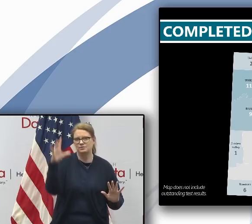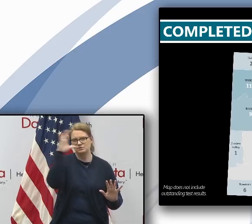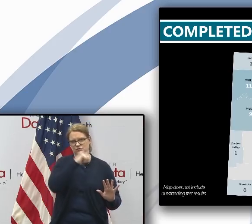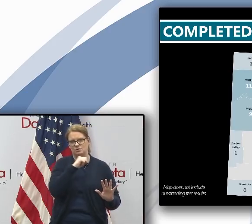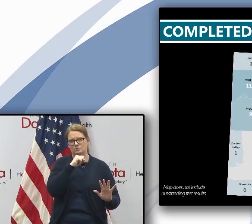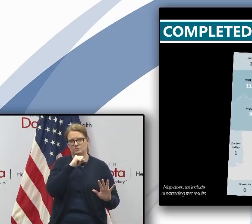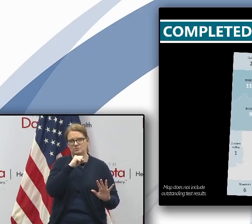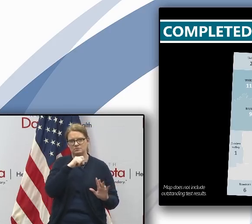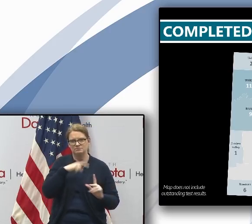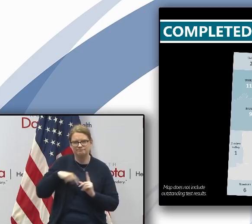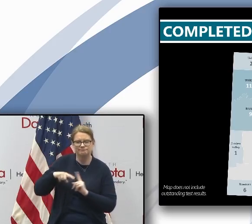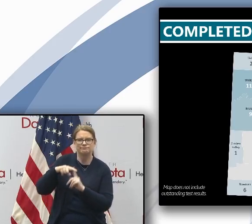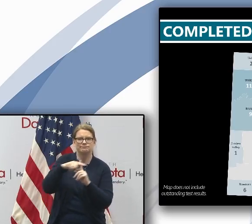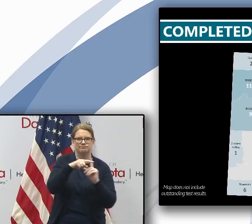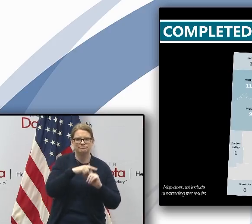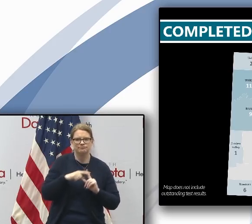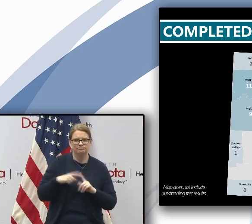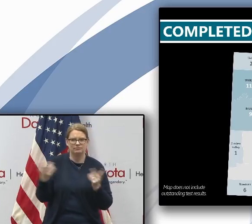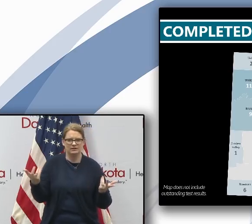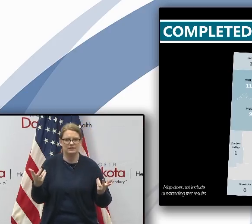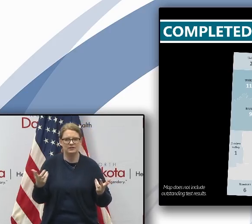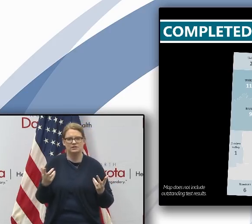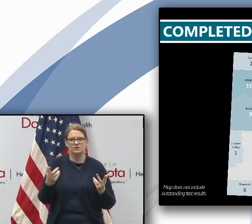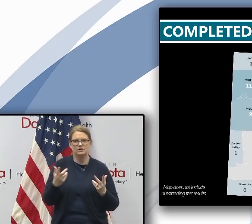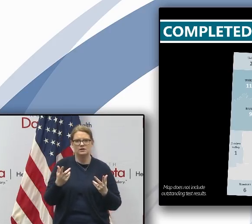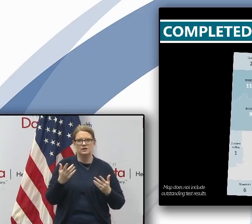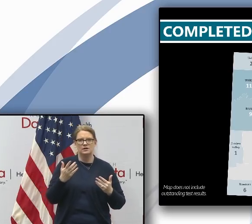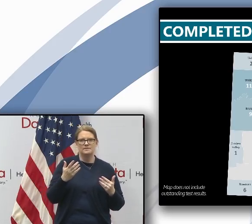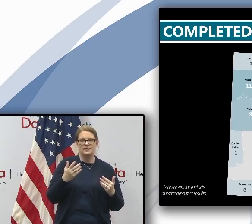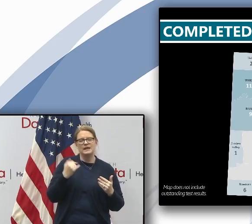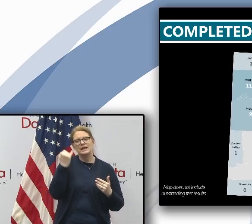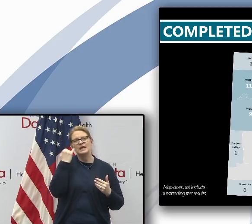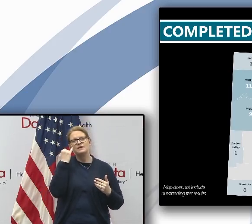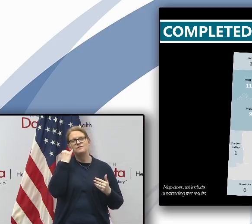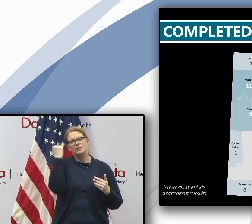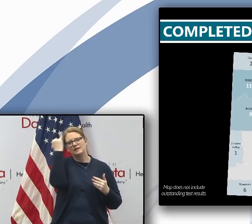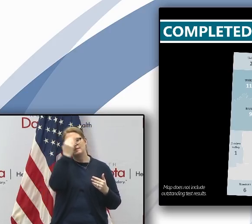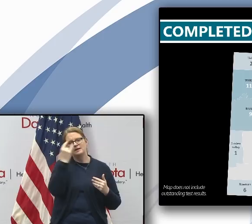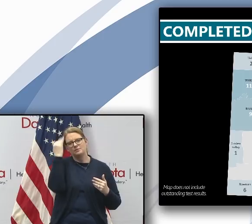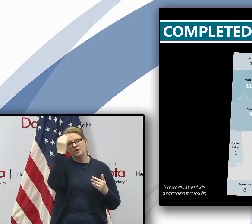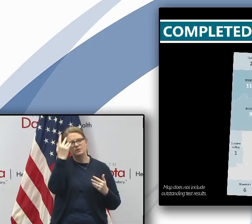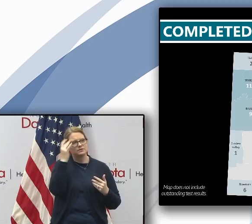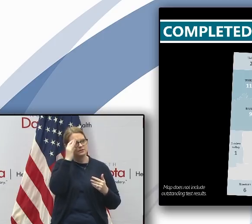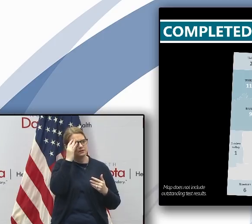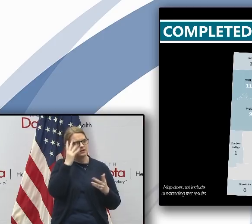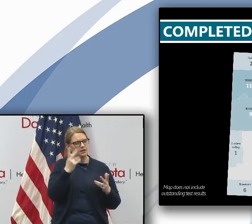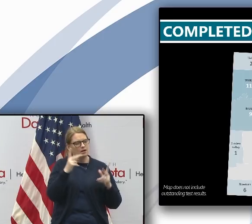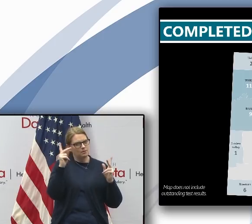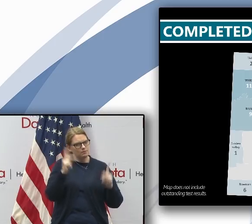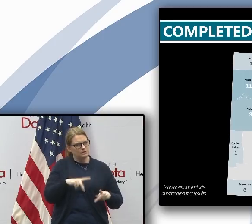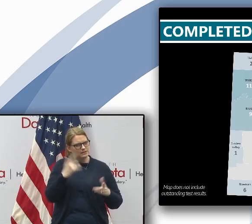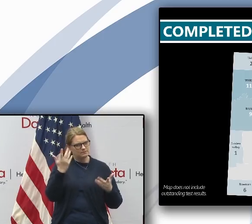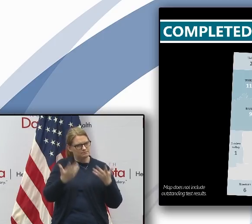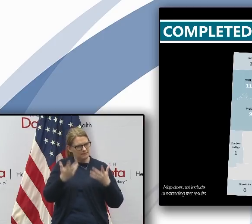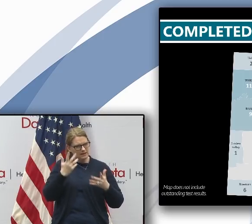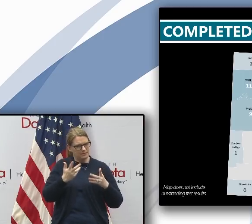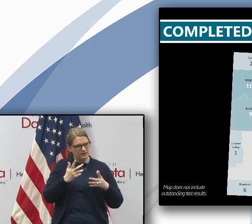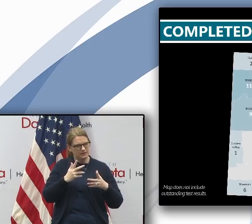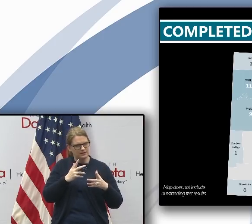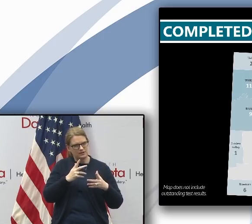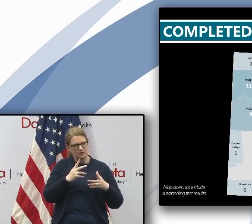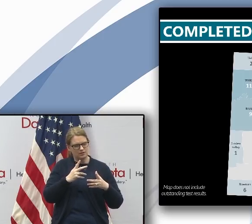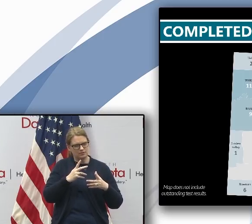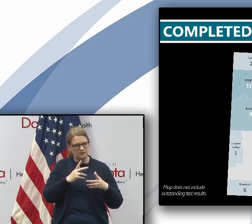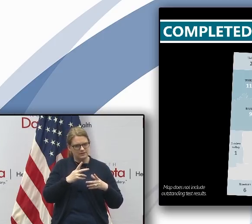cases now that have confirmed positive. A good metric for that, if you think about that a person may contract it and have no symptoms